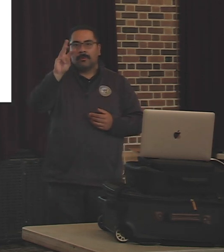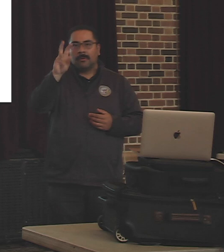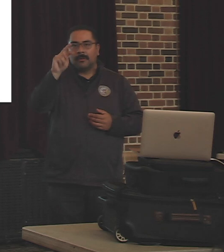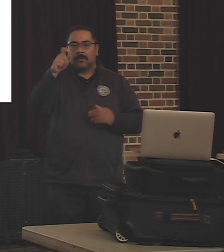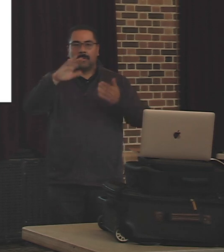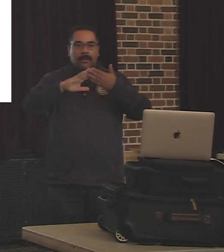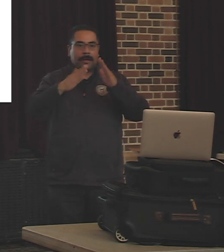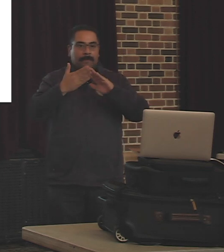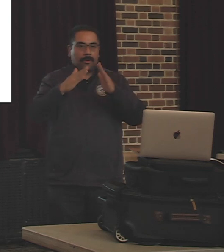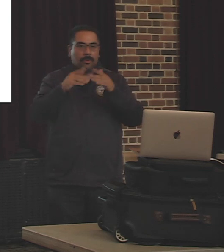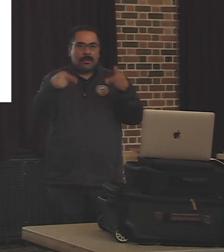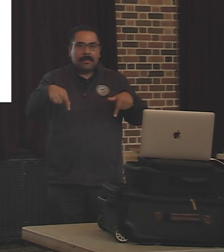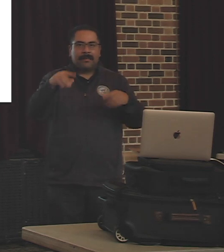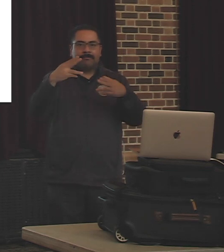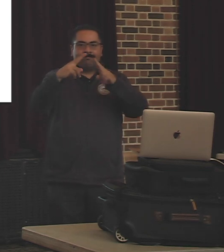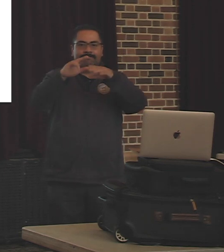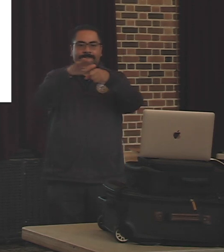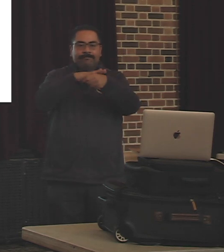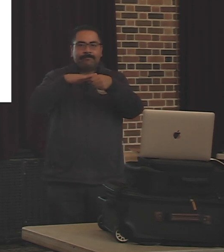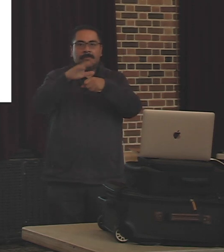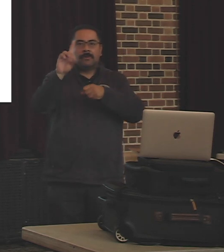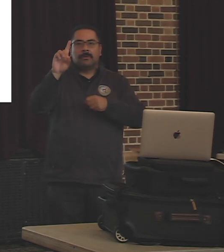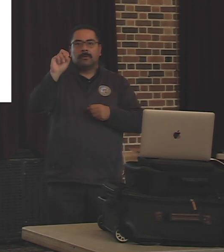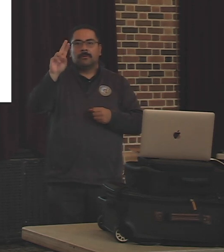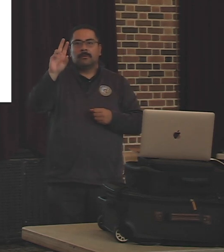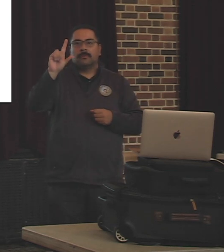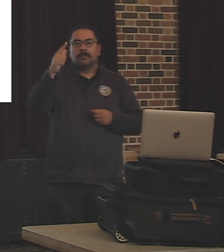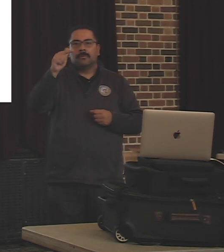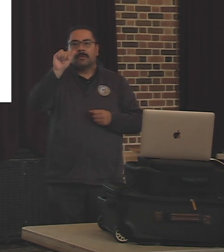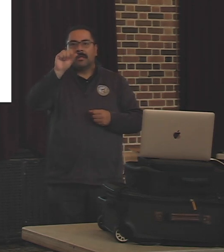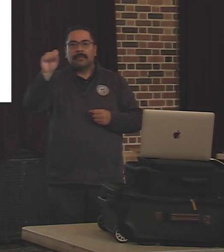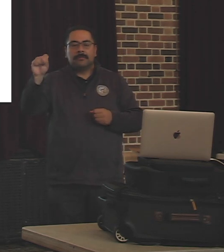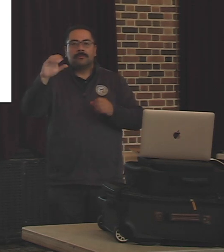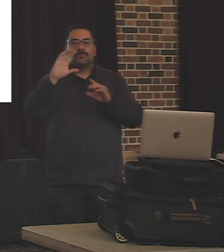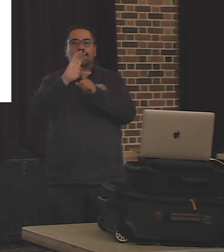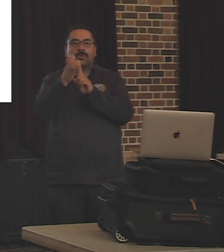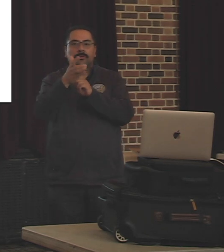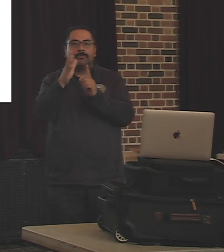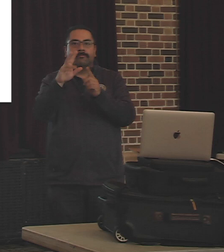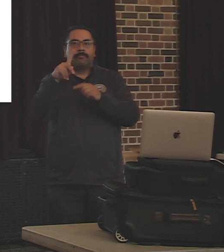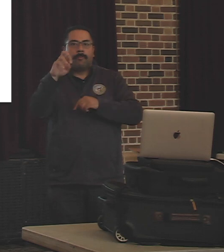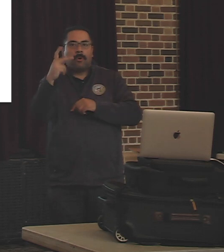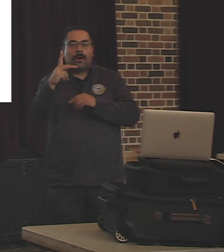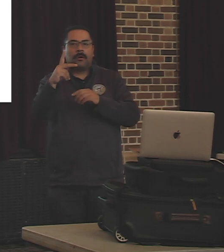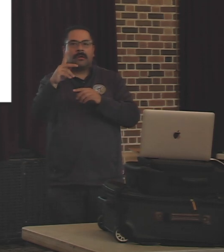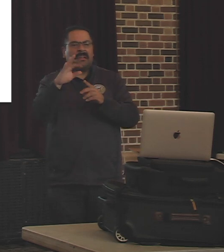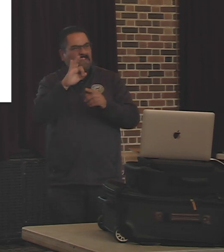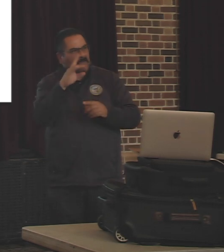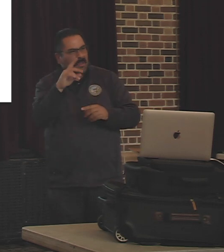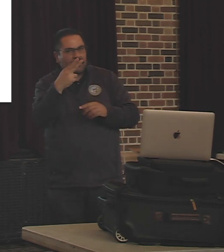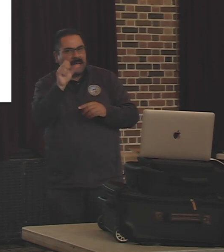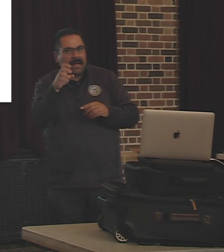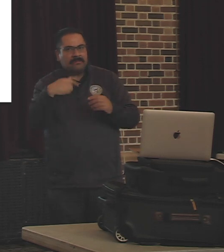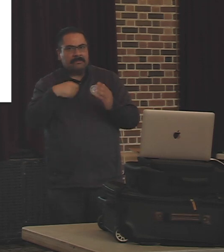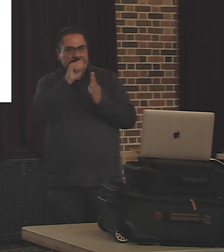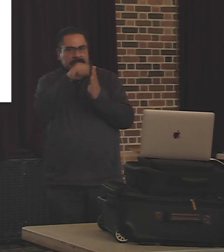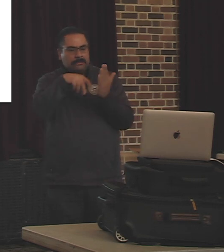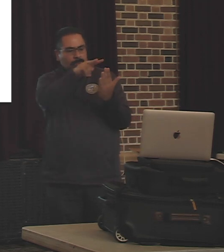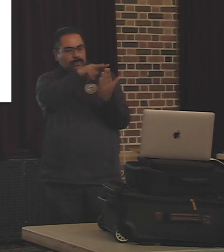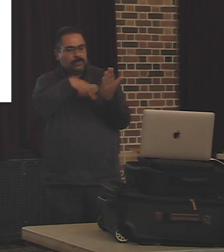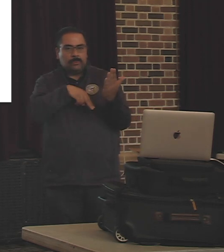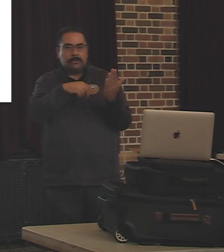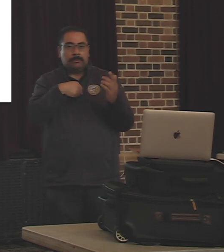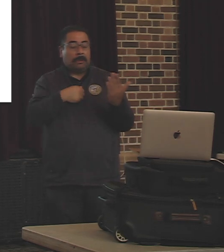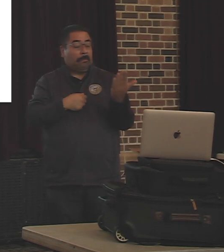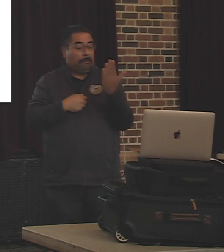are in the Douglas Park Cultural Field House. What do we call it? The Field House. And I have a script here, so I can